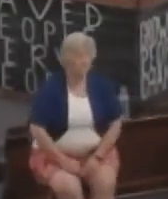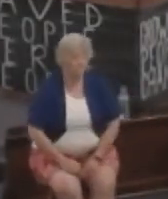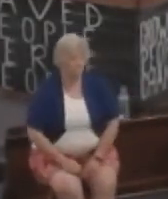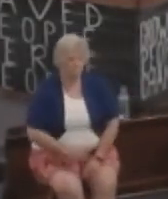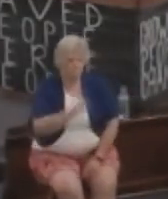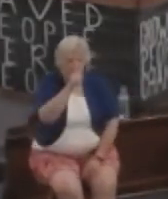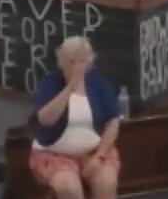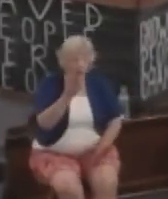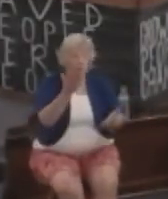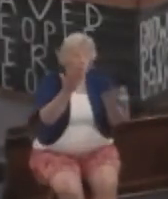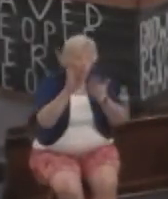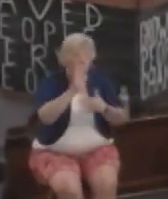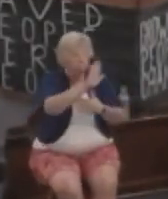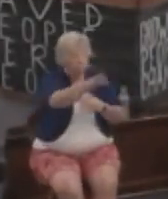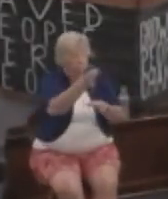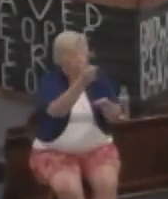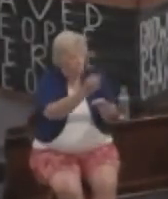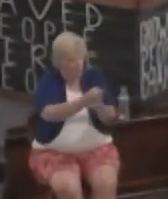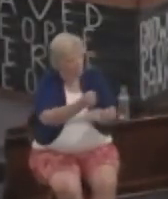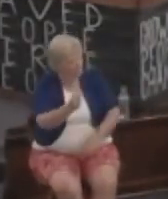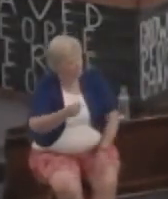God wants your faith.